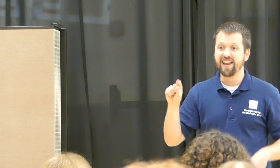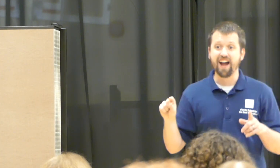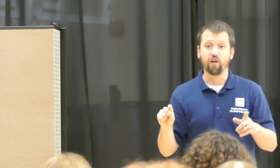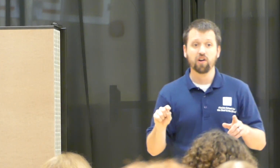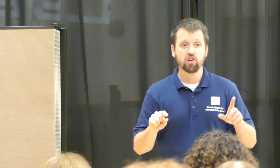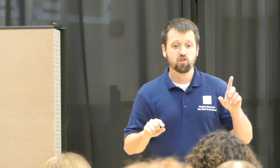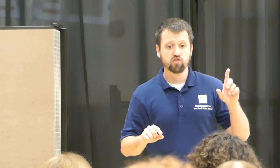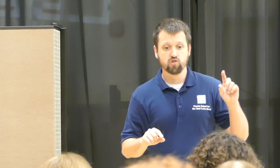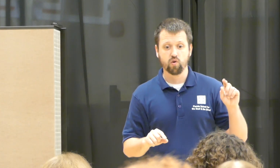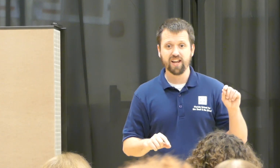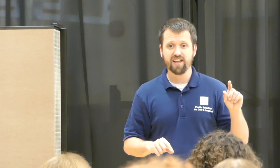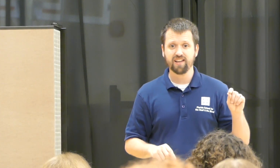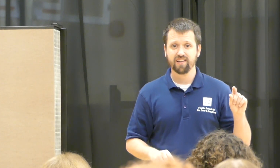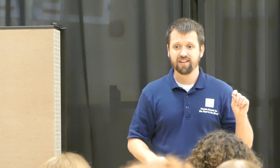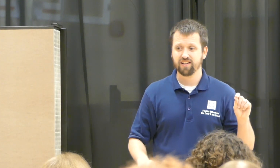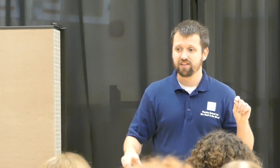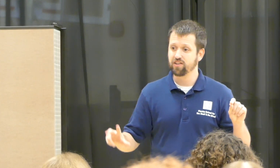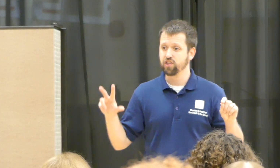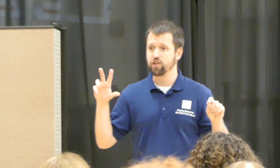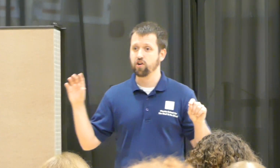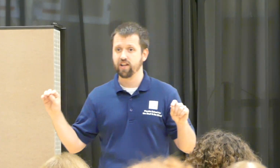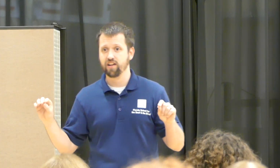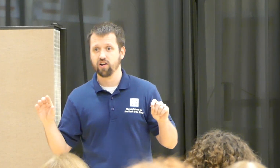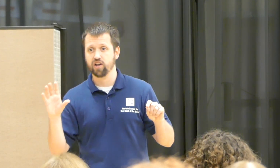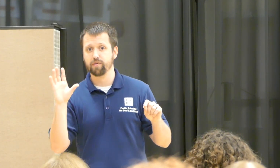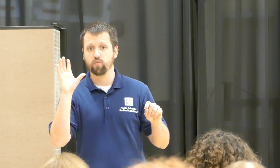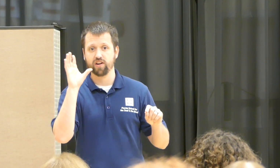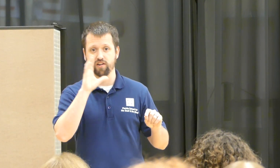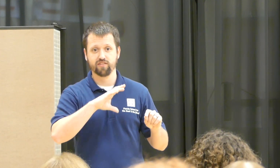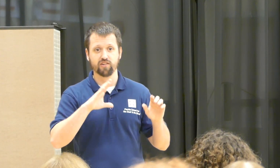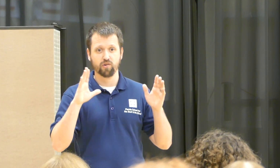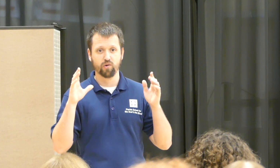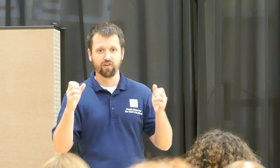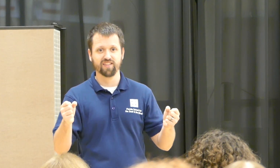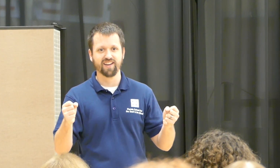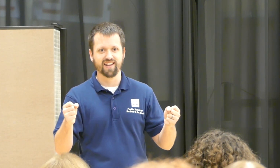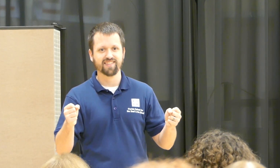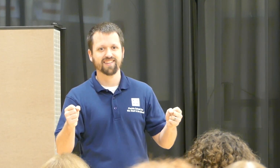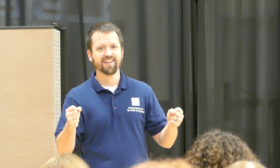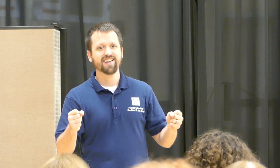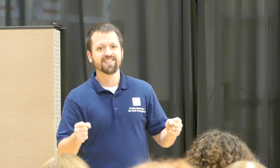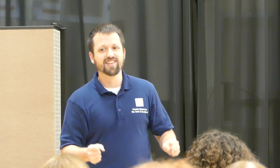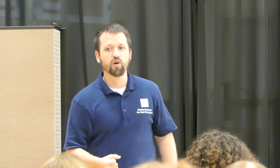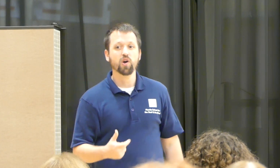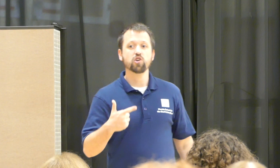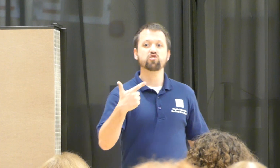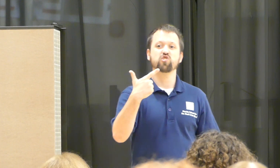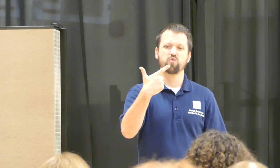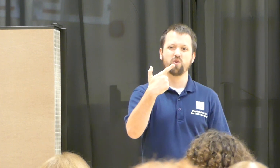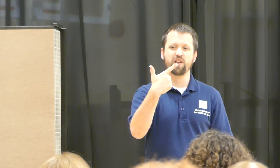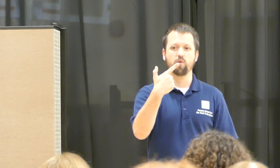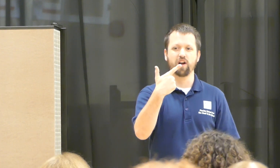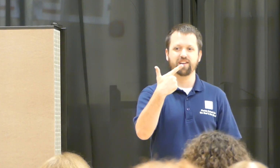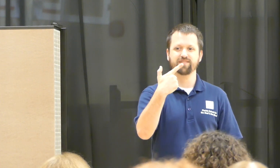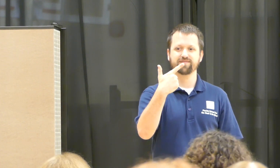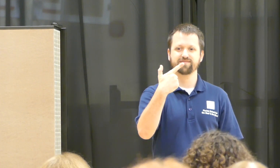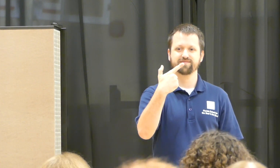Now, 20 to 30 are going to be here. So hold on tight. So, 21.